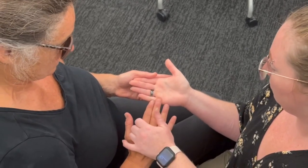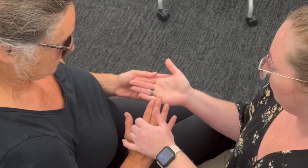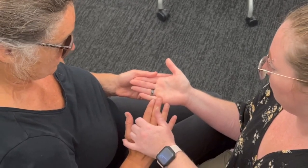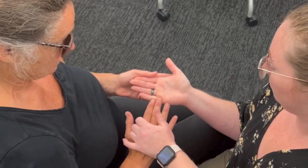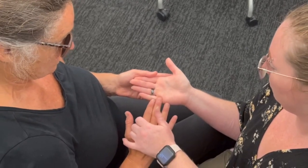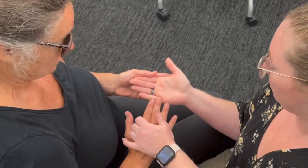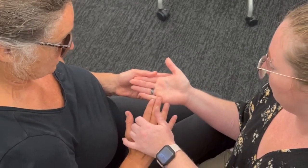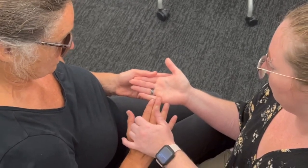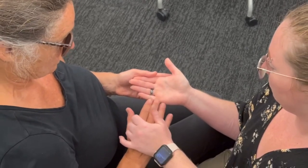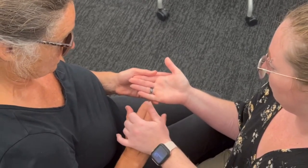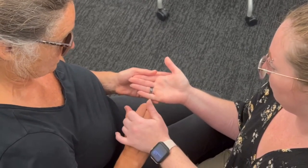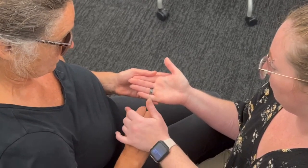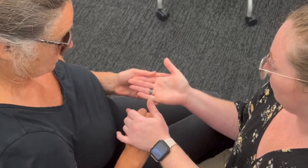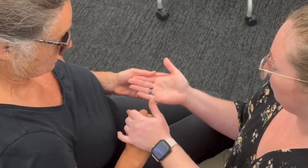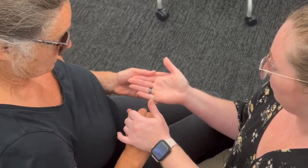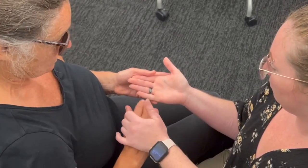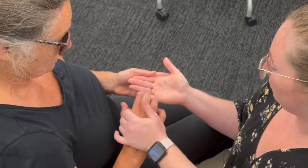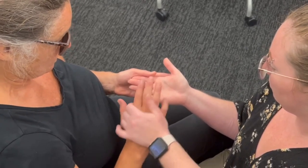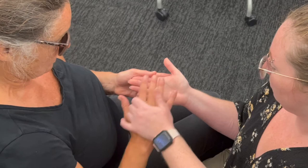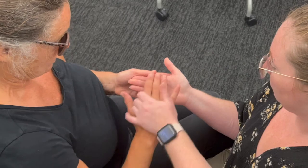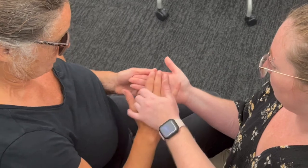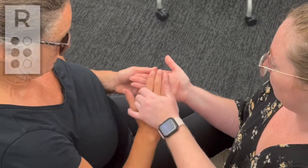R. Dots 1, 2, 3, and 5.